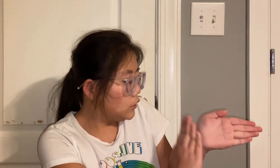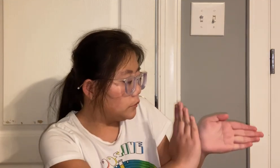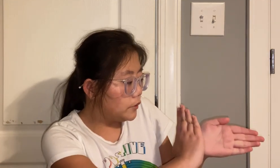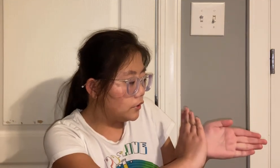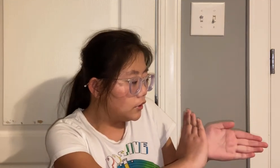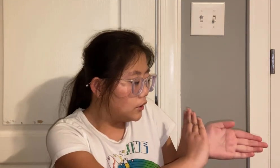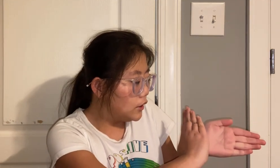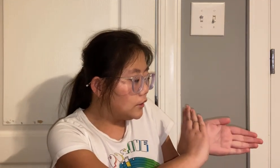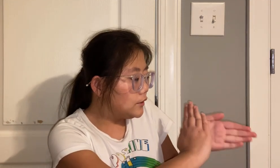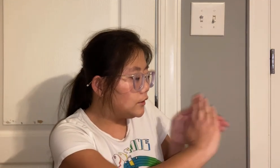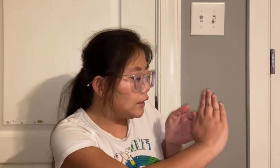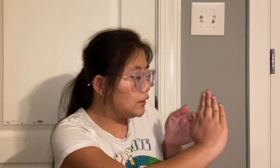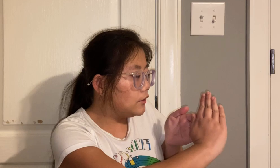this part and slide it